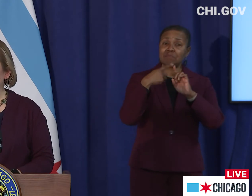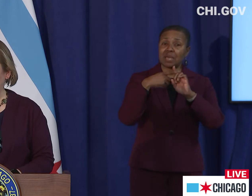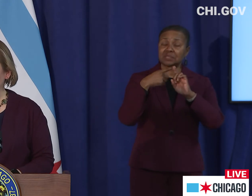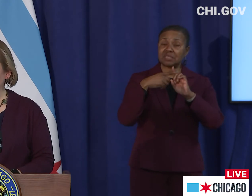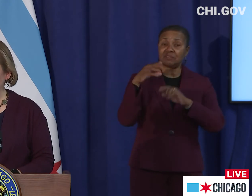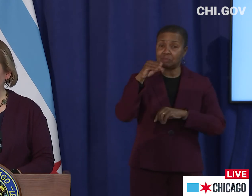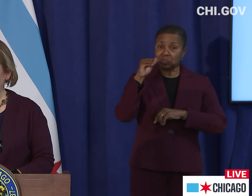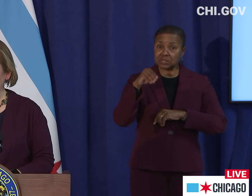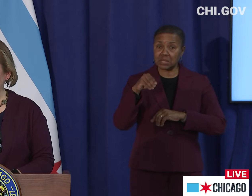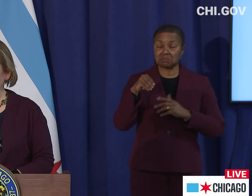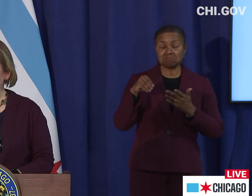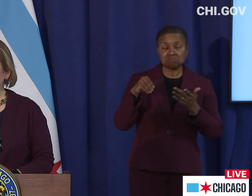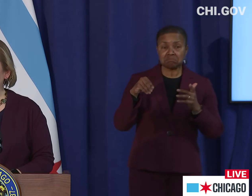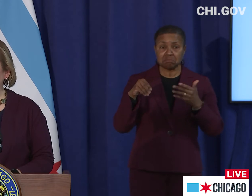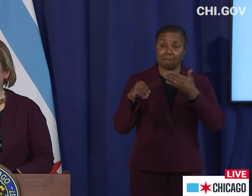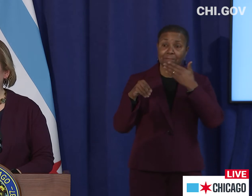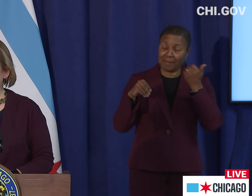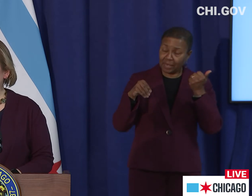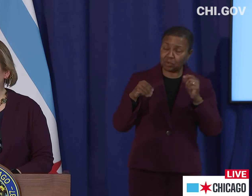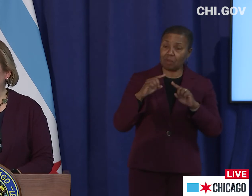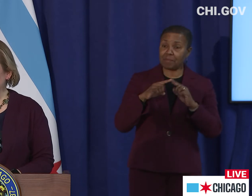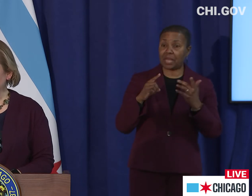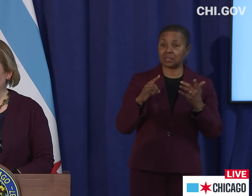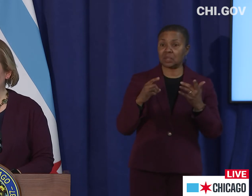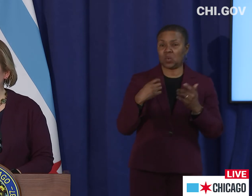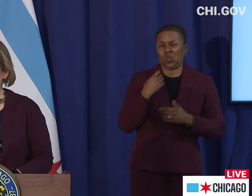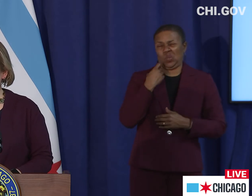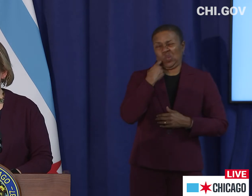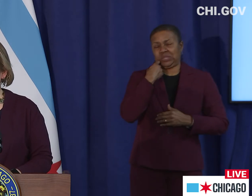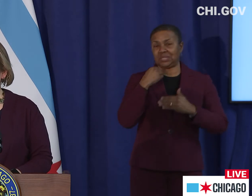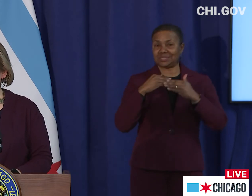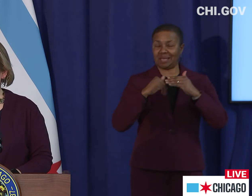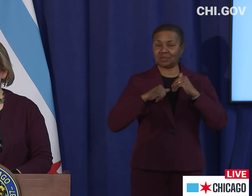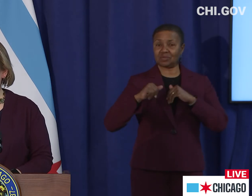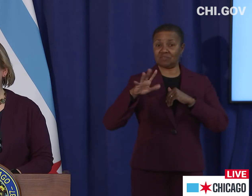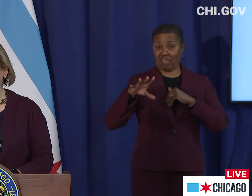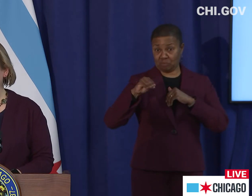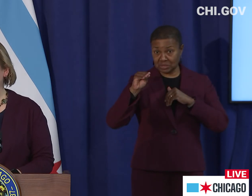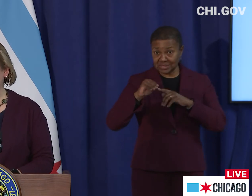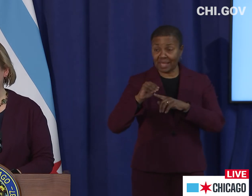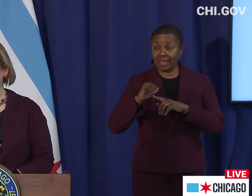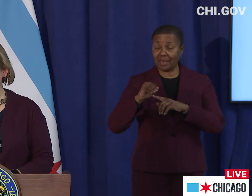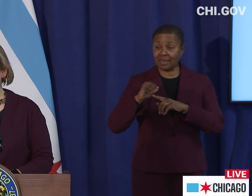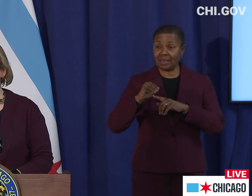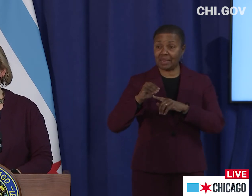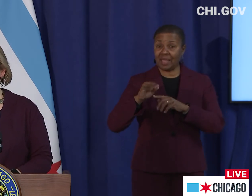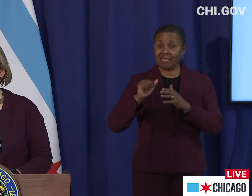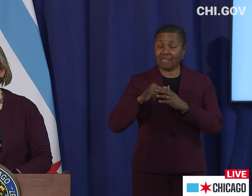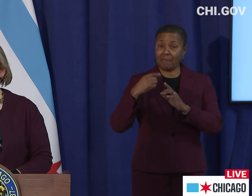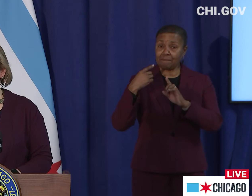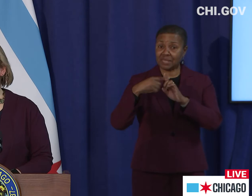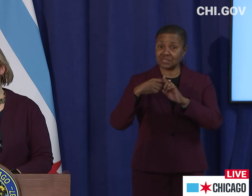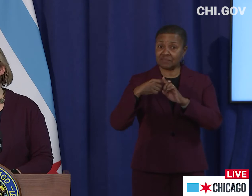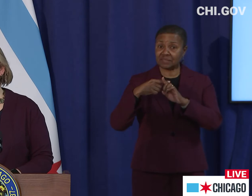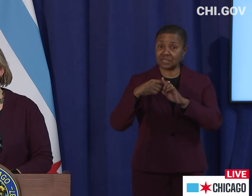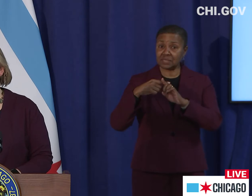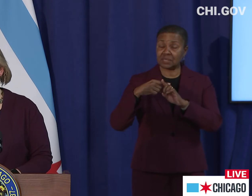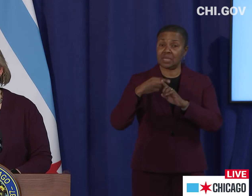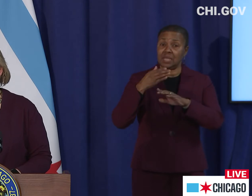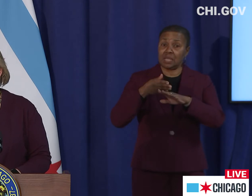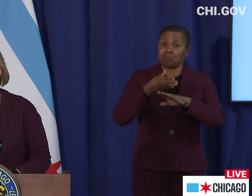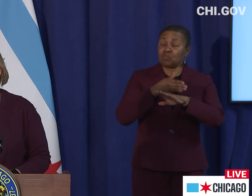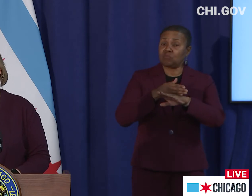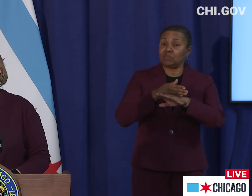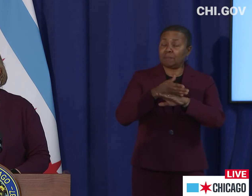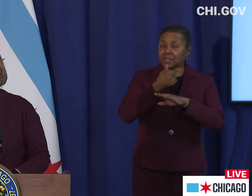looking relatively better, but we're just under that 5%, and a lot of that positivity improvement is because our